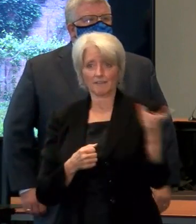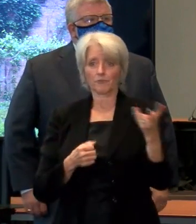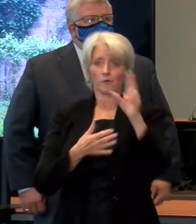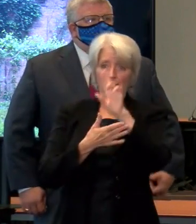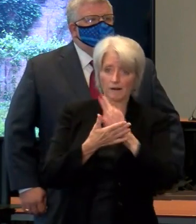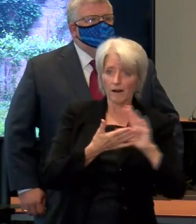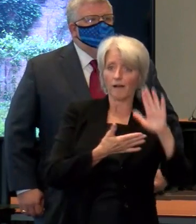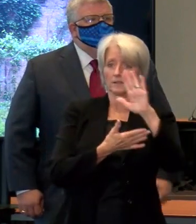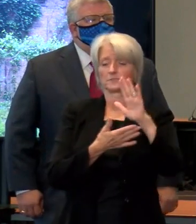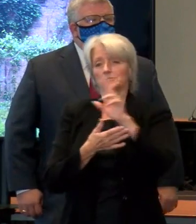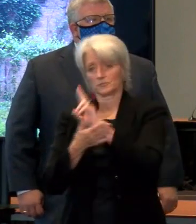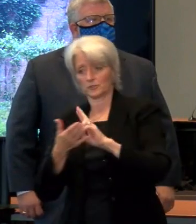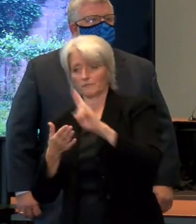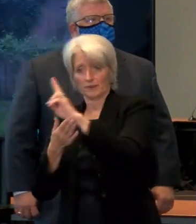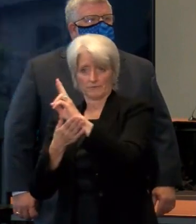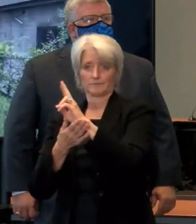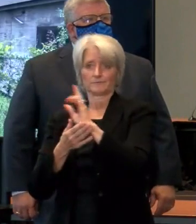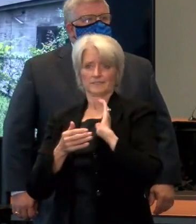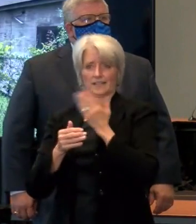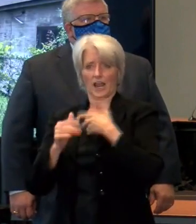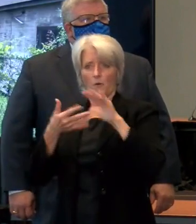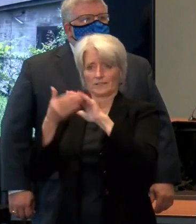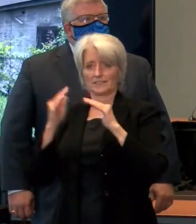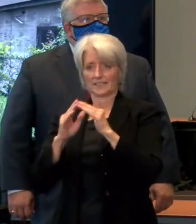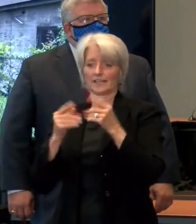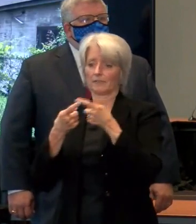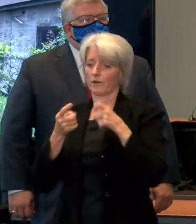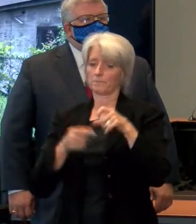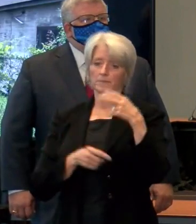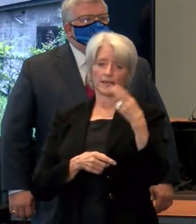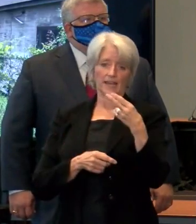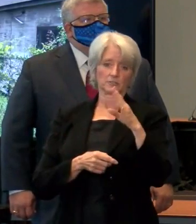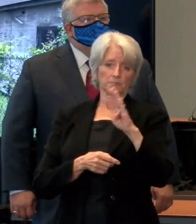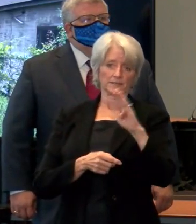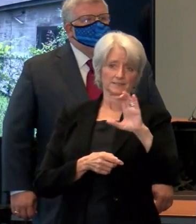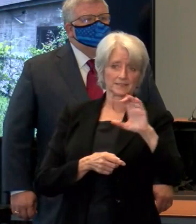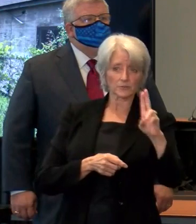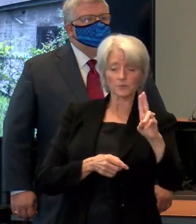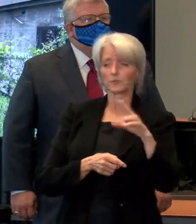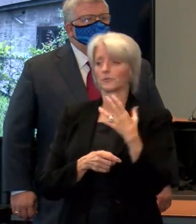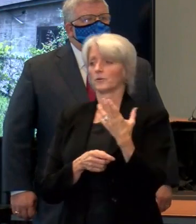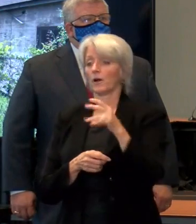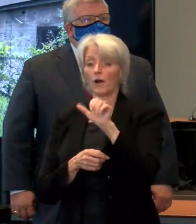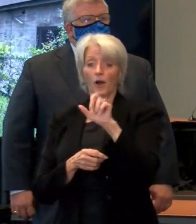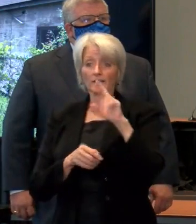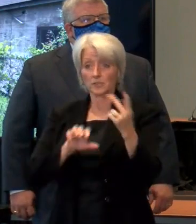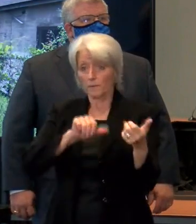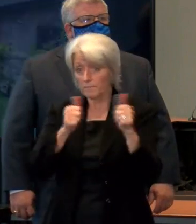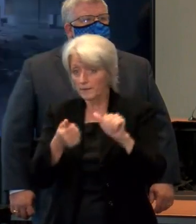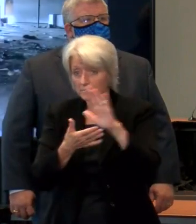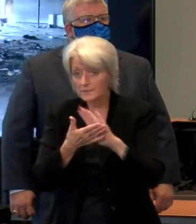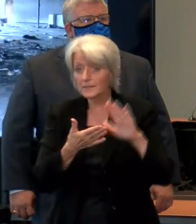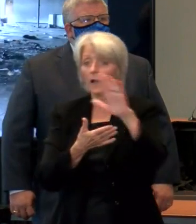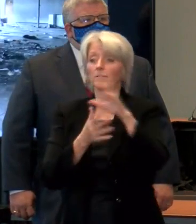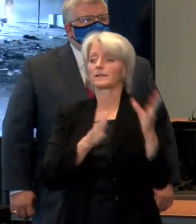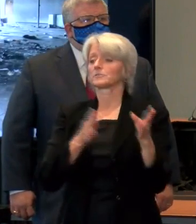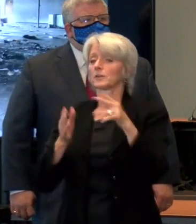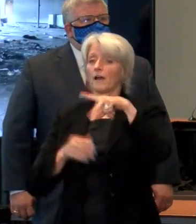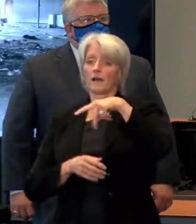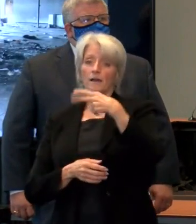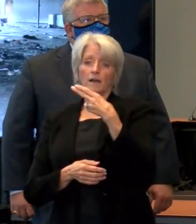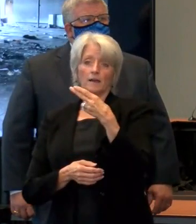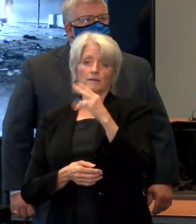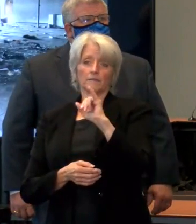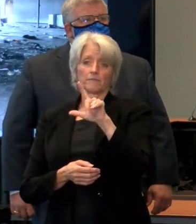in the state's capital city, from our HBCUs to whether it's Arkansas Baptist College, or whether it's Philander Smith